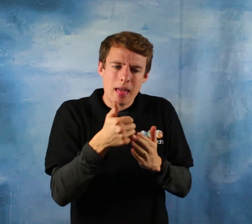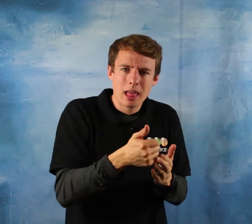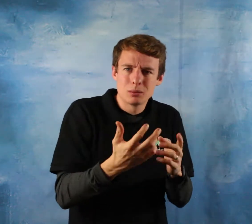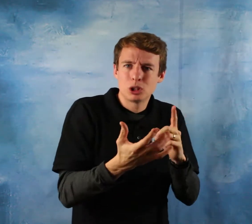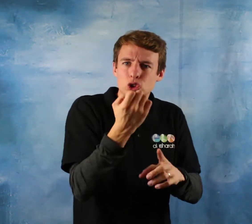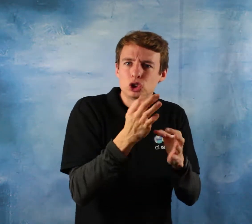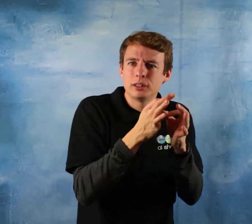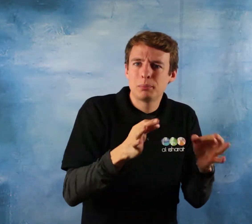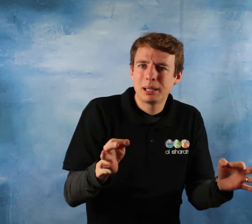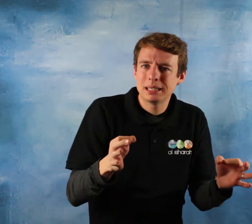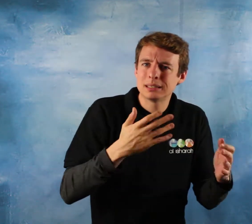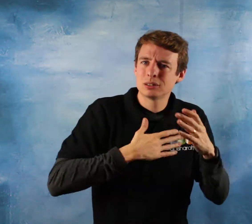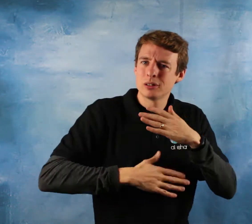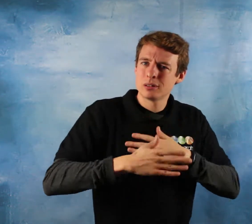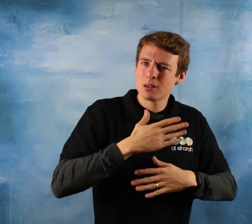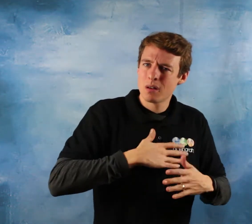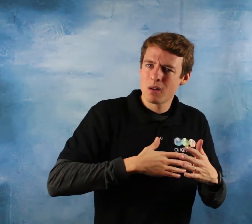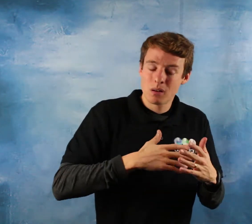peace for the wife